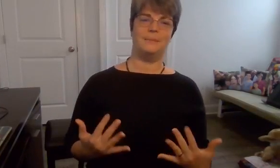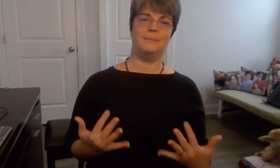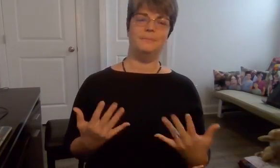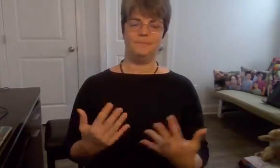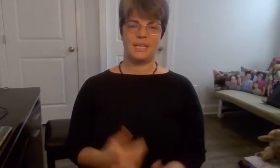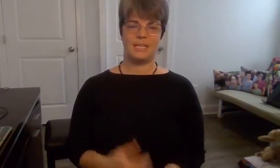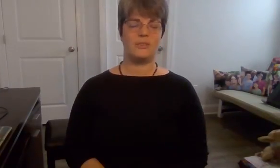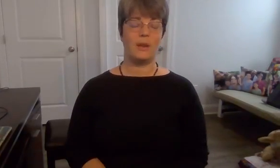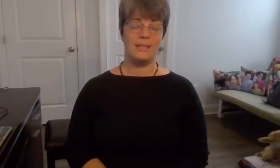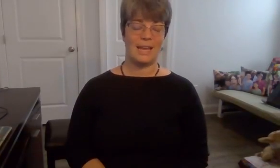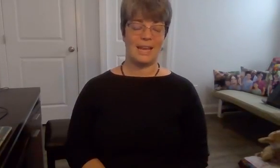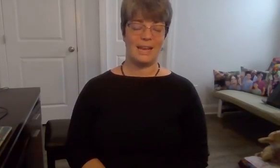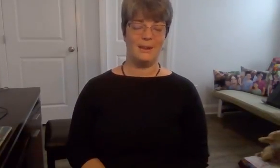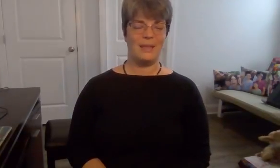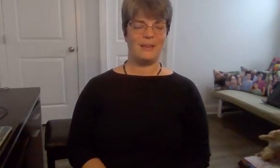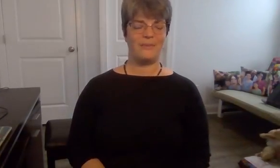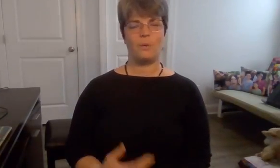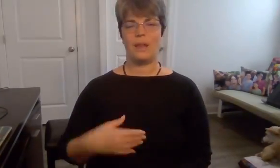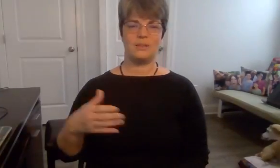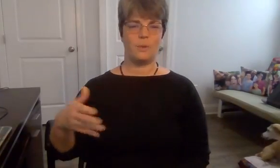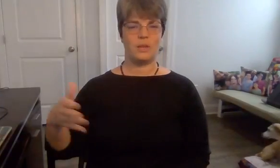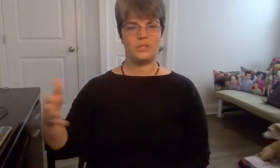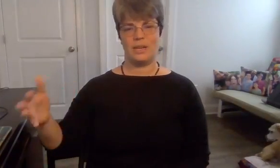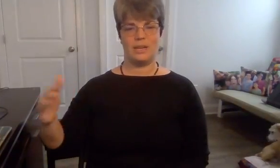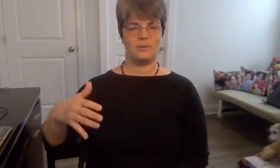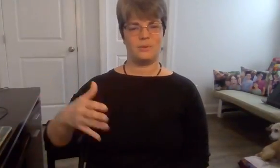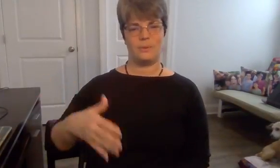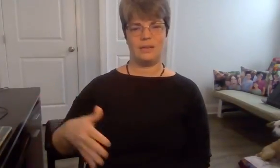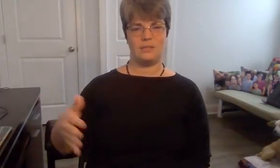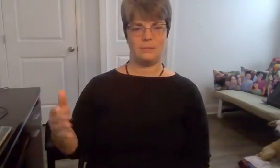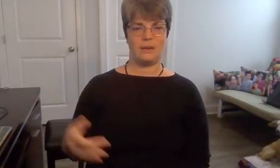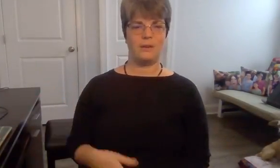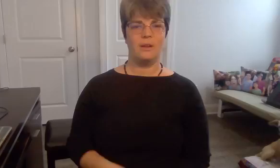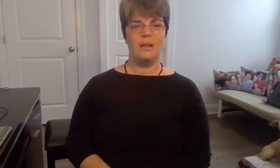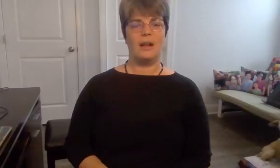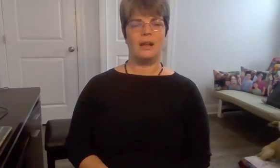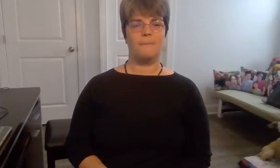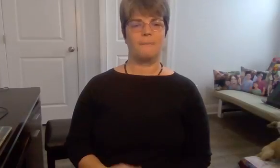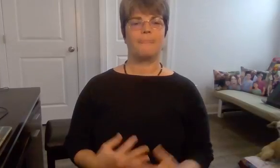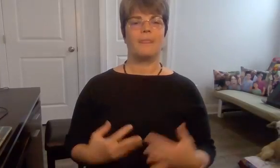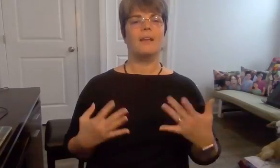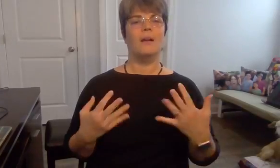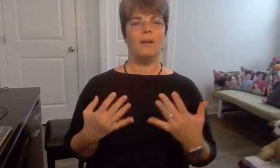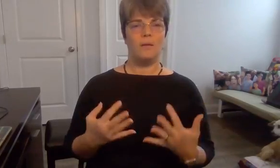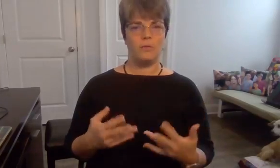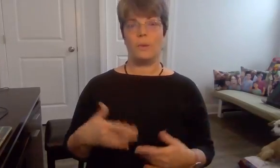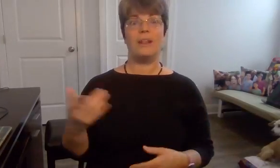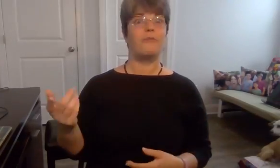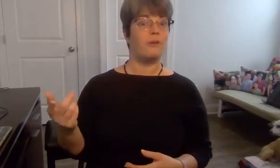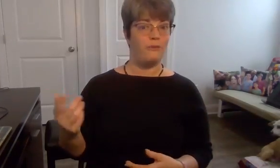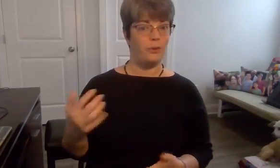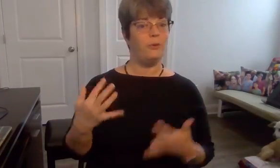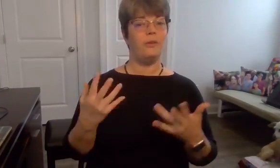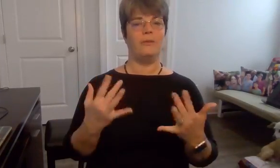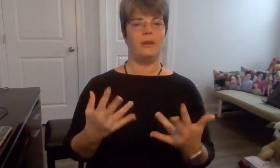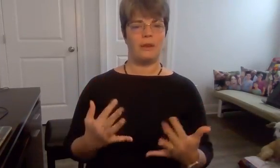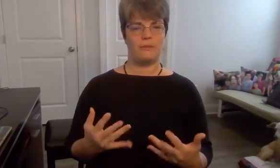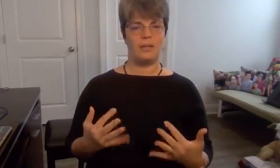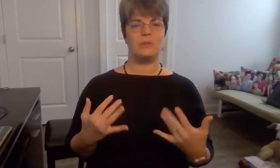Wait. So it's a great sign. Like they're waiting to wash their hands or they're waiting to whatever. They're waiting for their food, whatever it is.